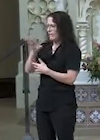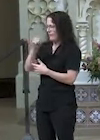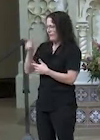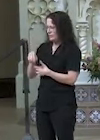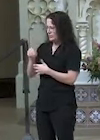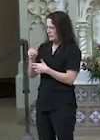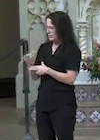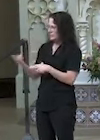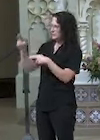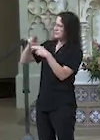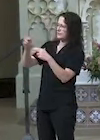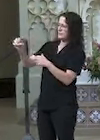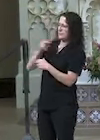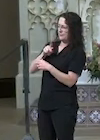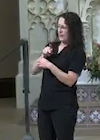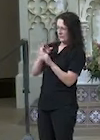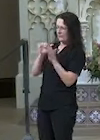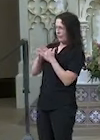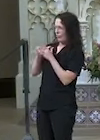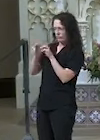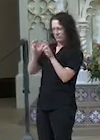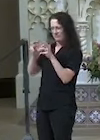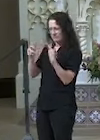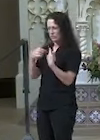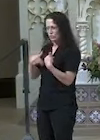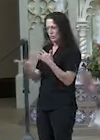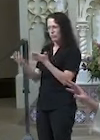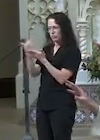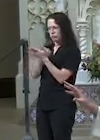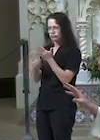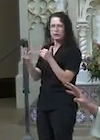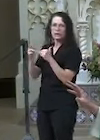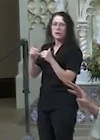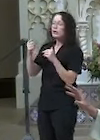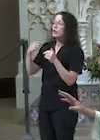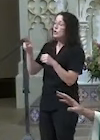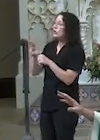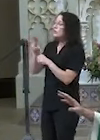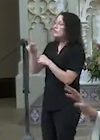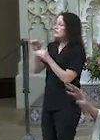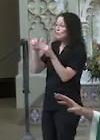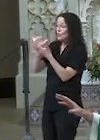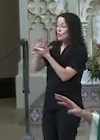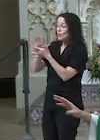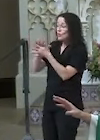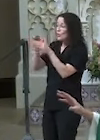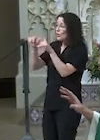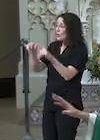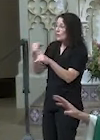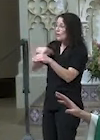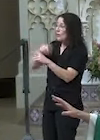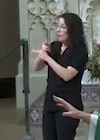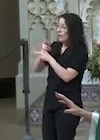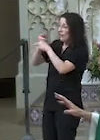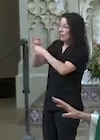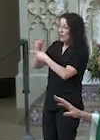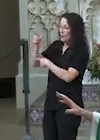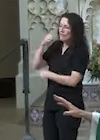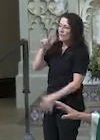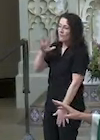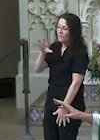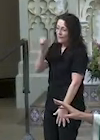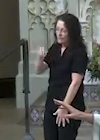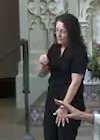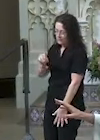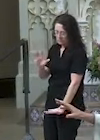return on that investment. Okay? We made the school system a loan for 5% on